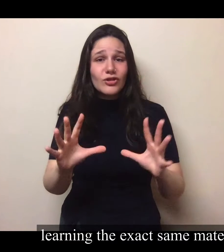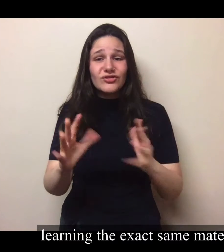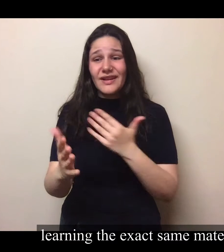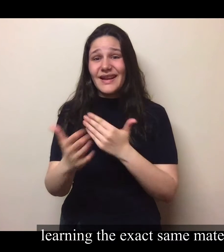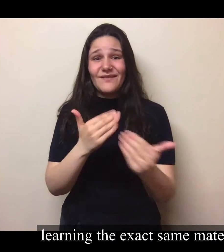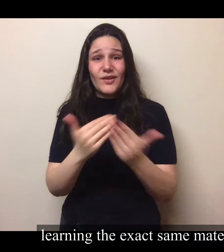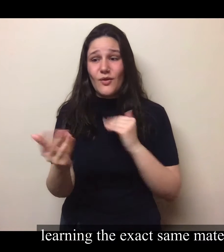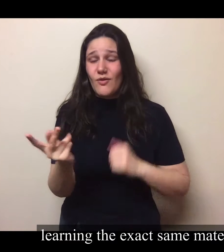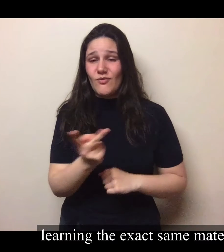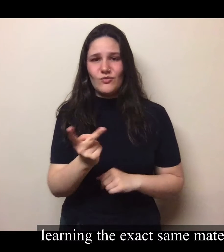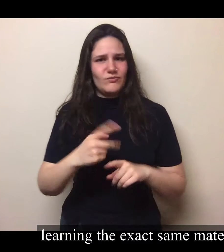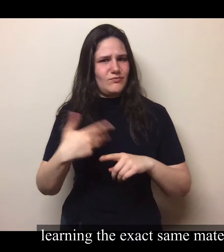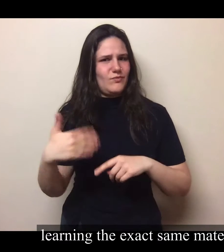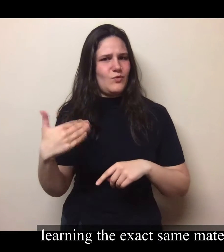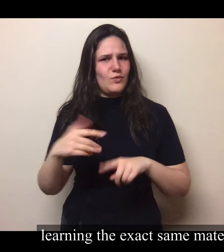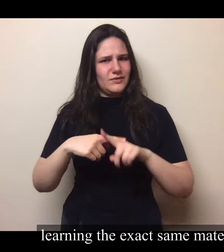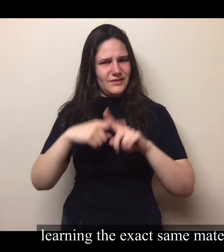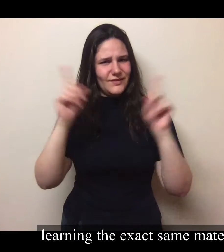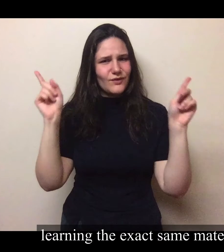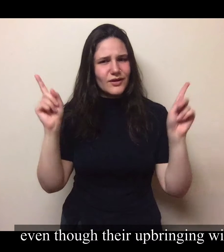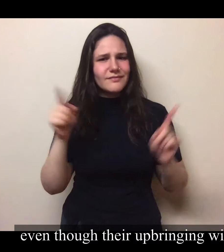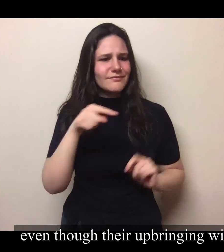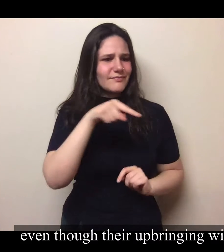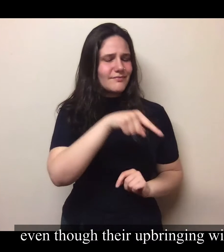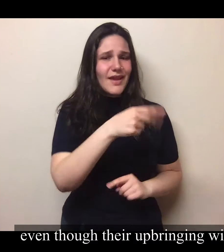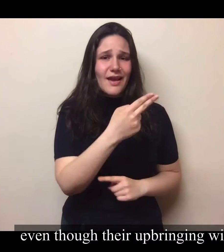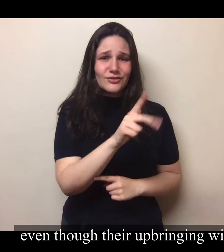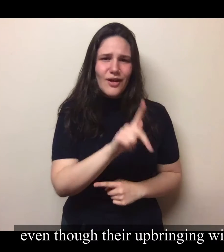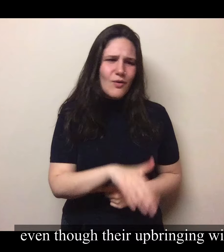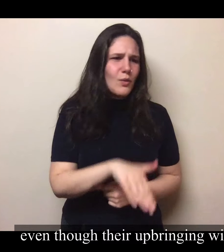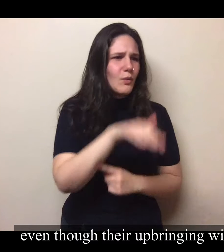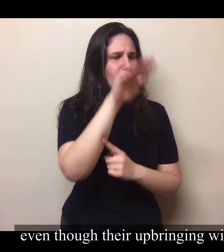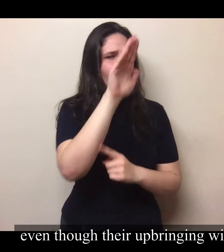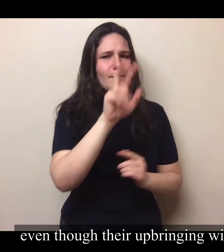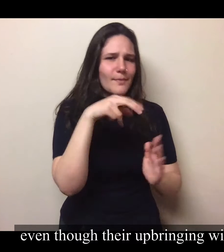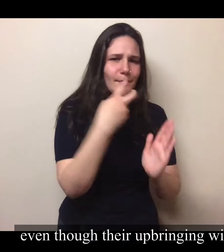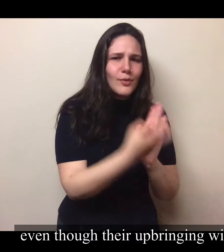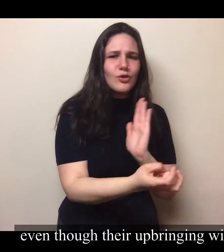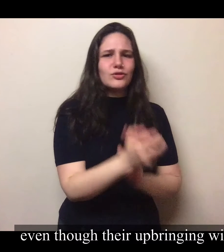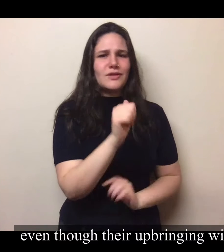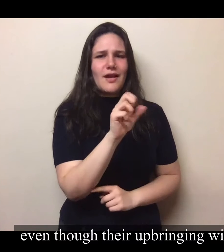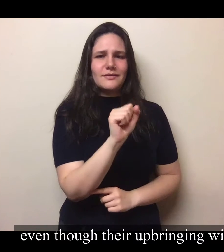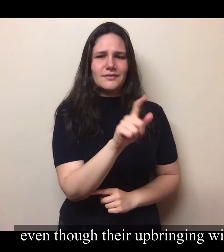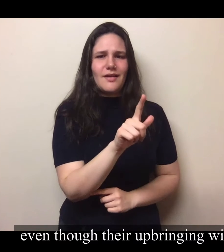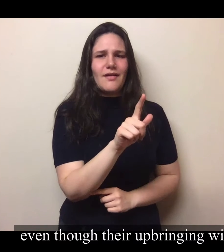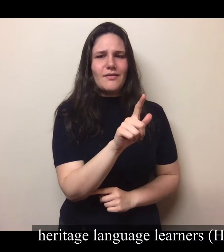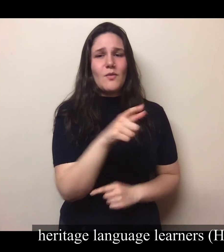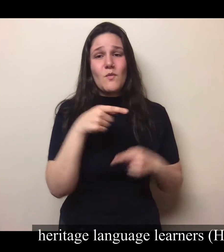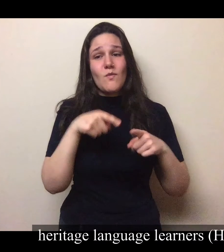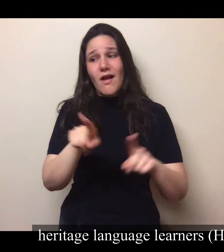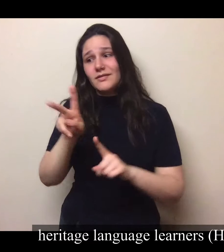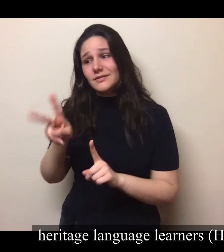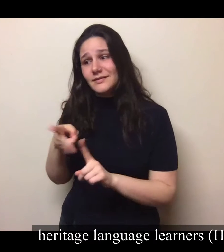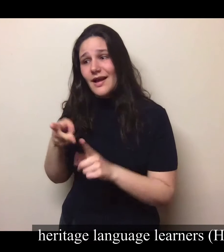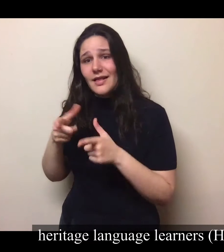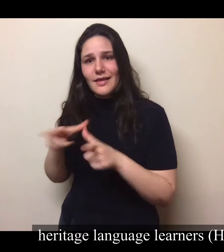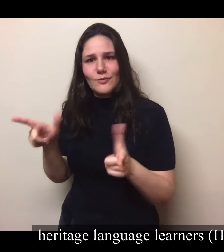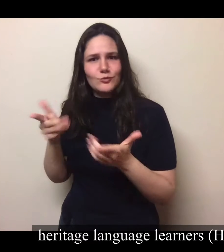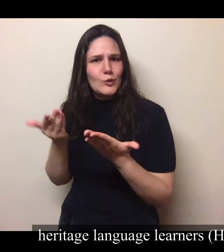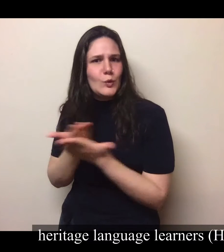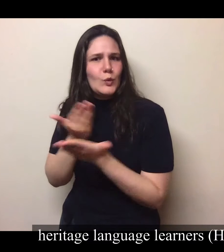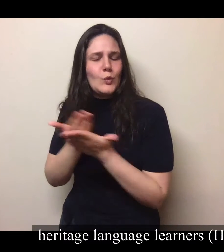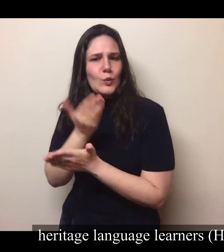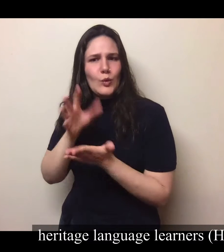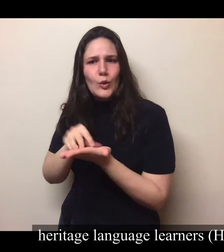the exact same material from the same professors, even though their upbringing with the language is very different. Heritage language learners grow